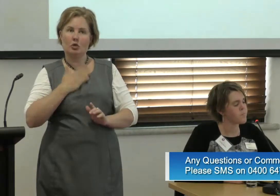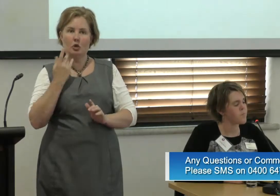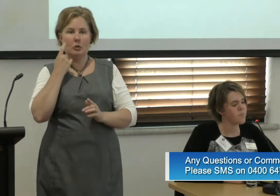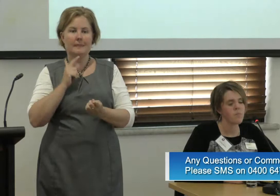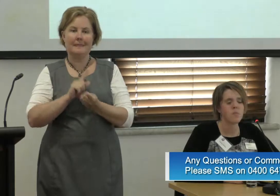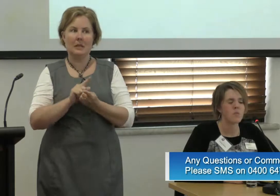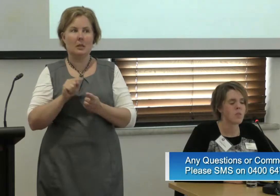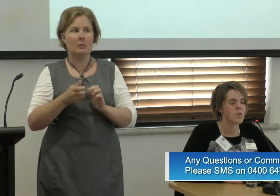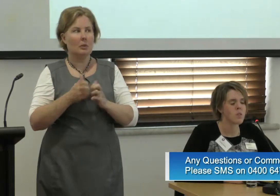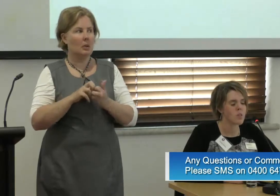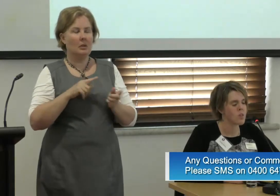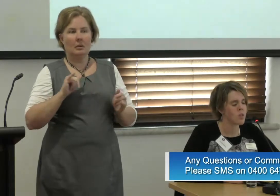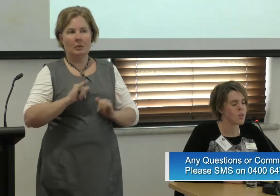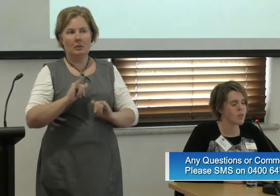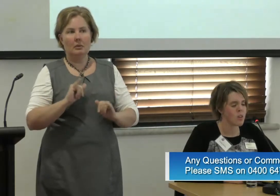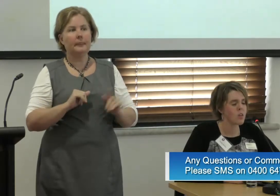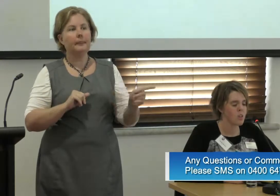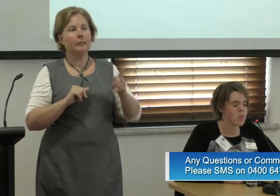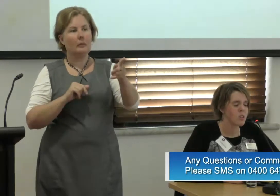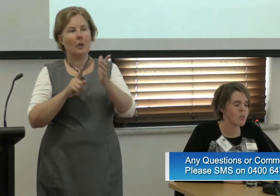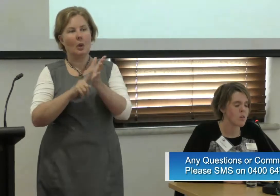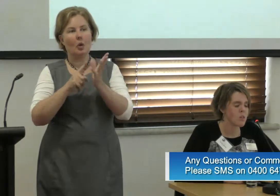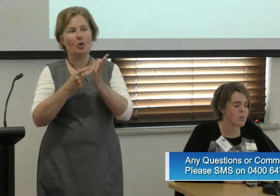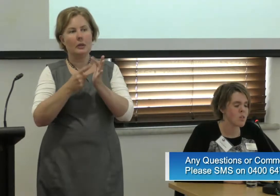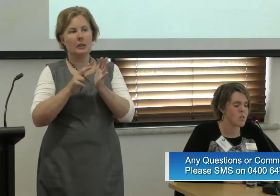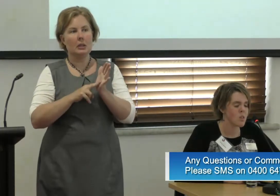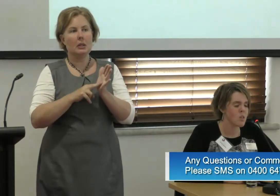Sorry, Lauren, it's Kristen. I was just going to say,